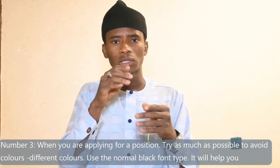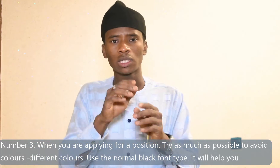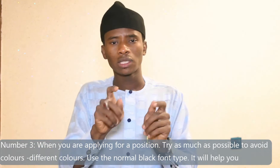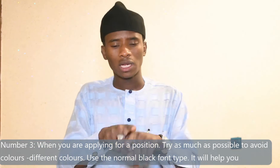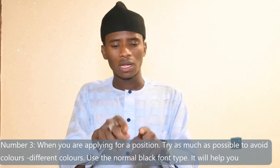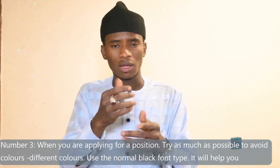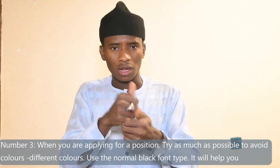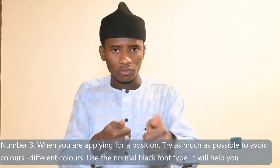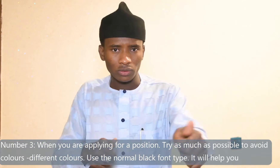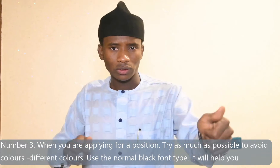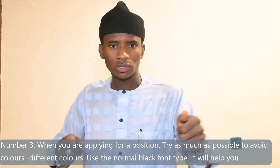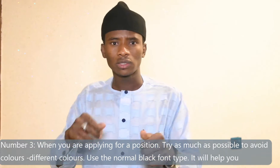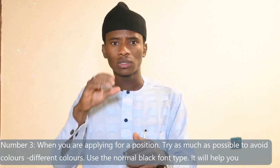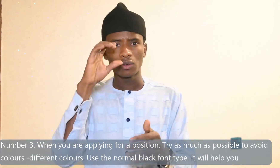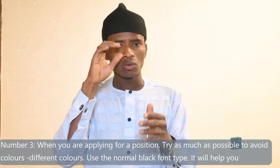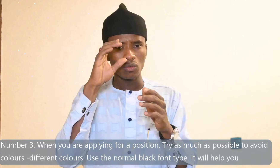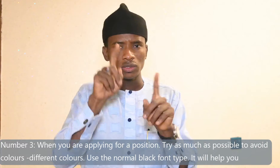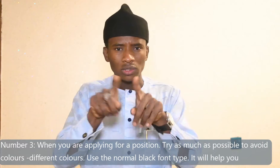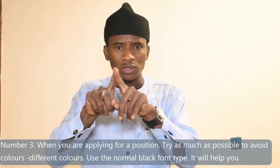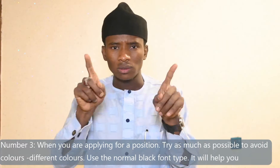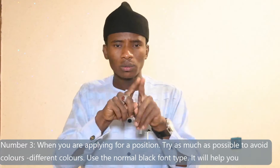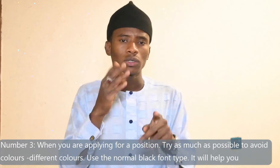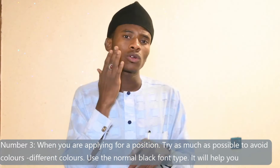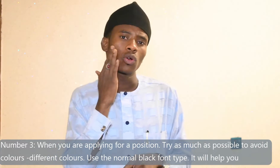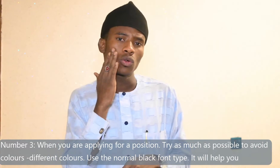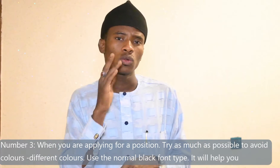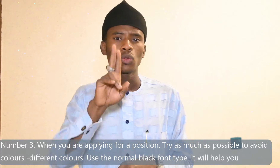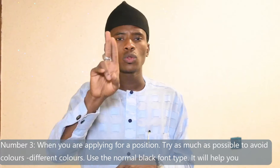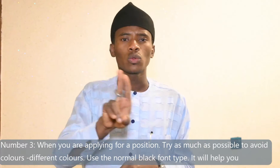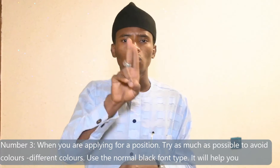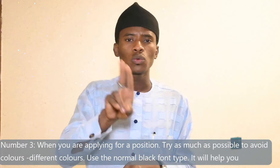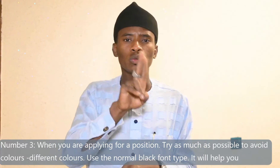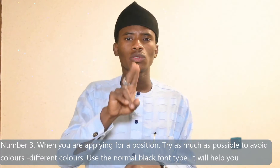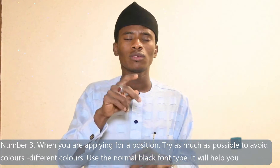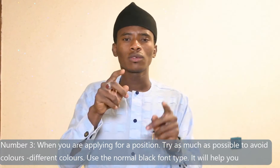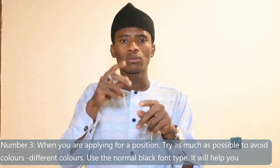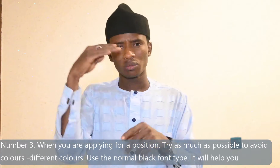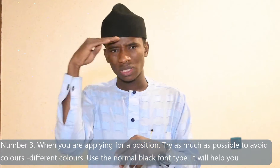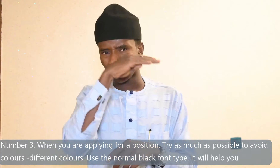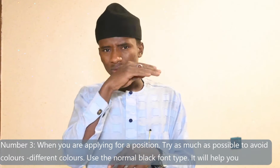different font colors. Use the normal black font type. It will help